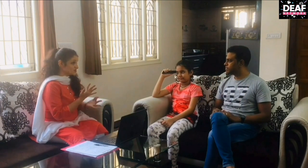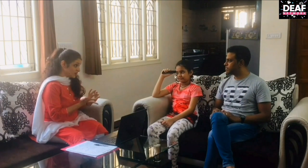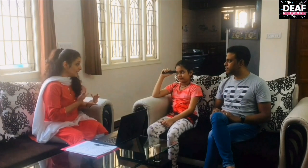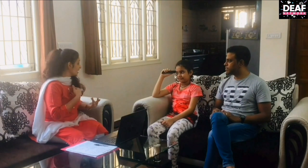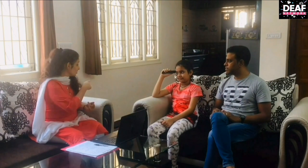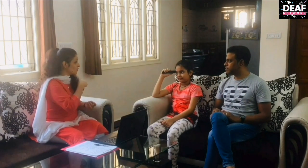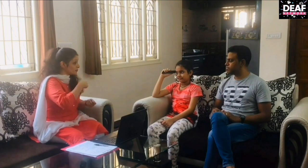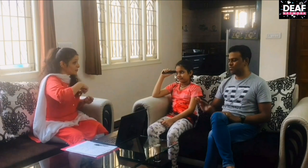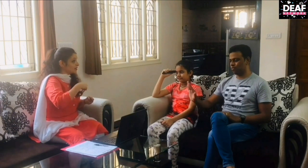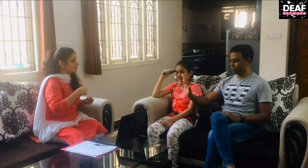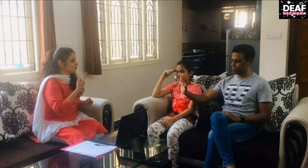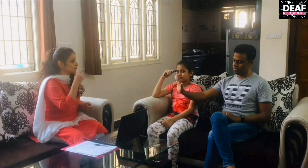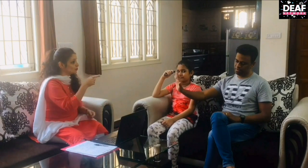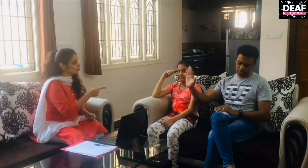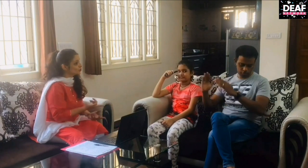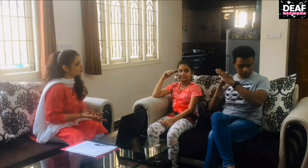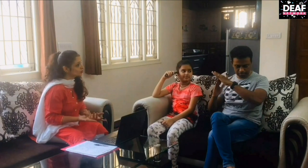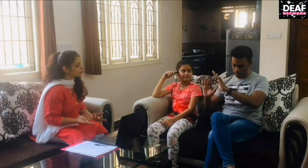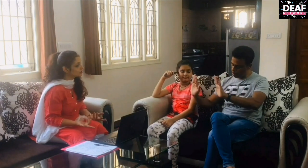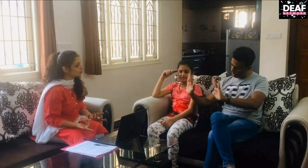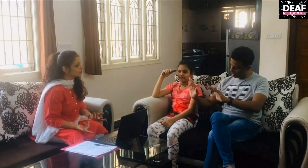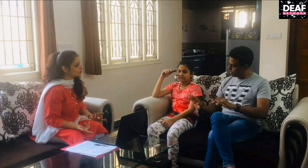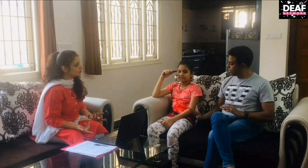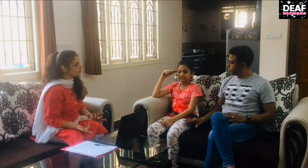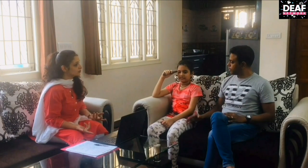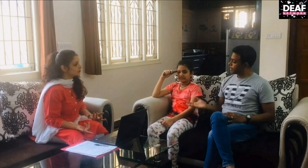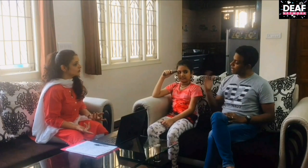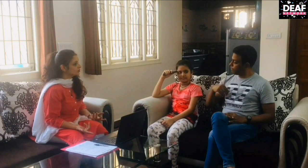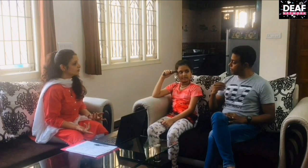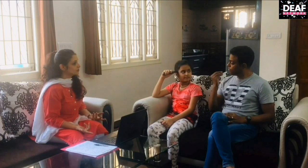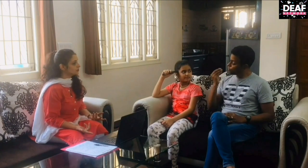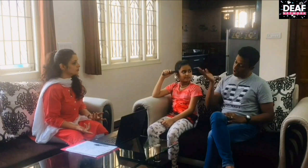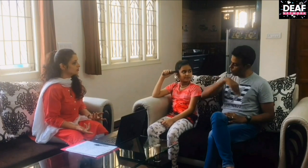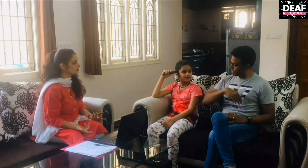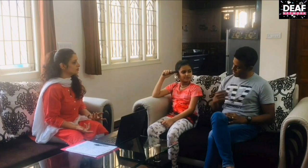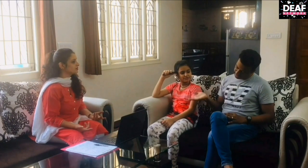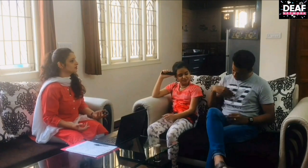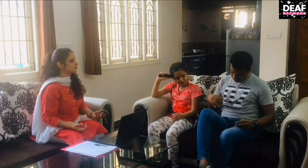Please wait. I will cook for you. Stop, stop, stop, stop. Come baby. Go. See it outside. Come.